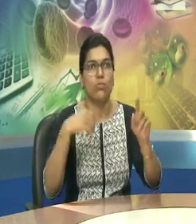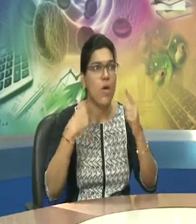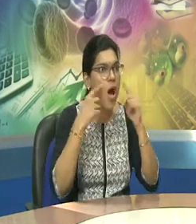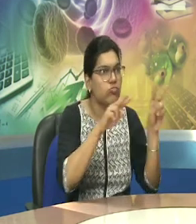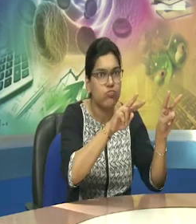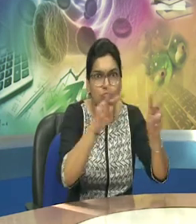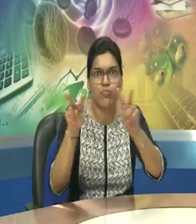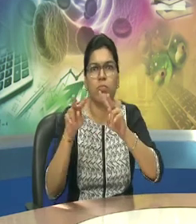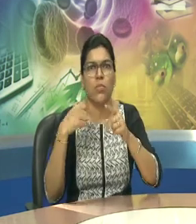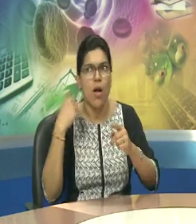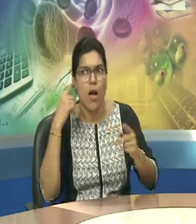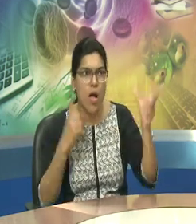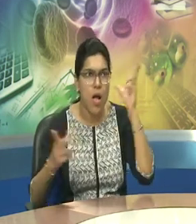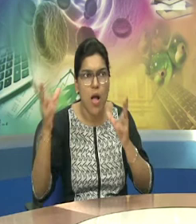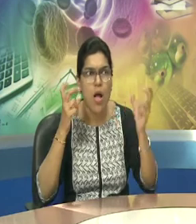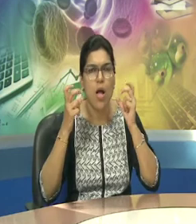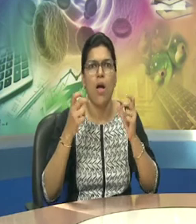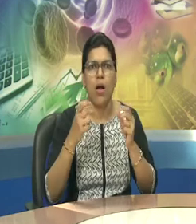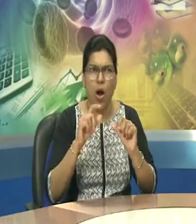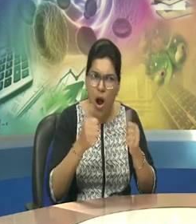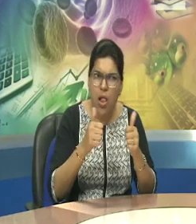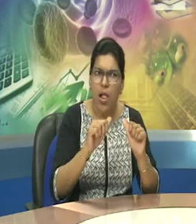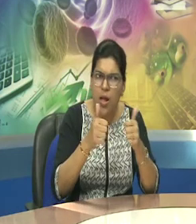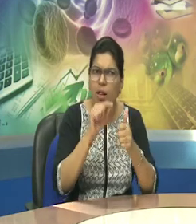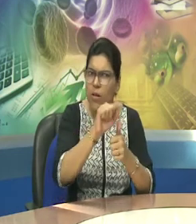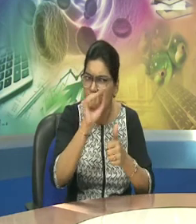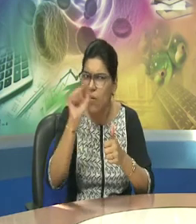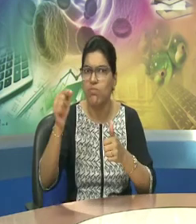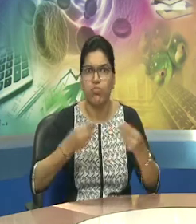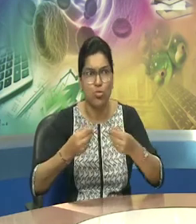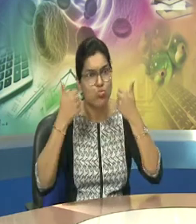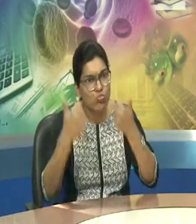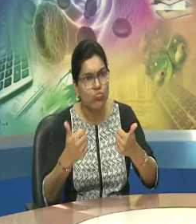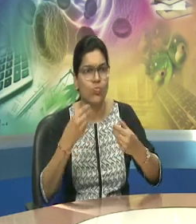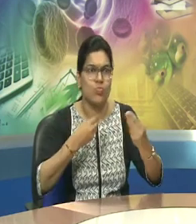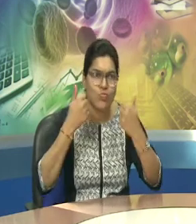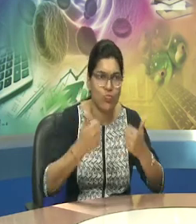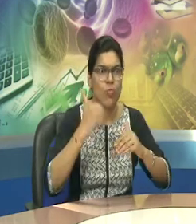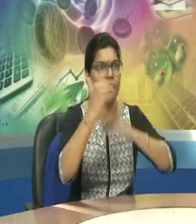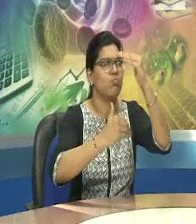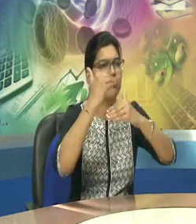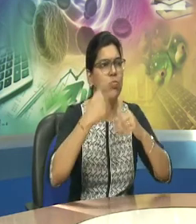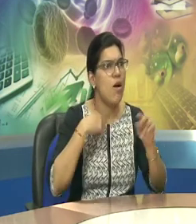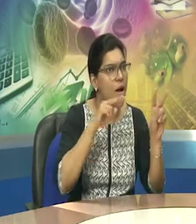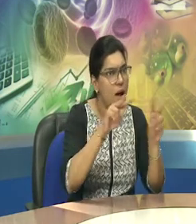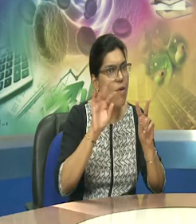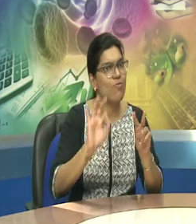therefore has to keep his eyes and ears open and require